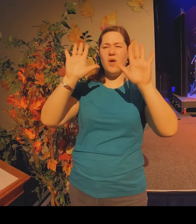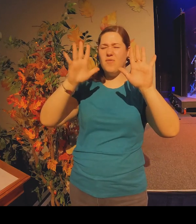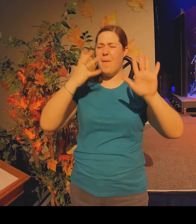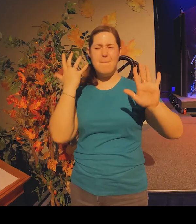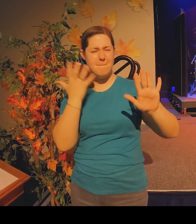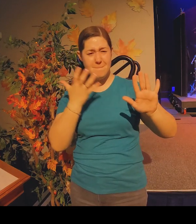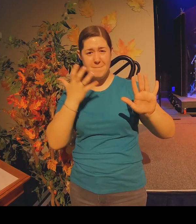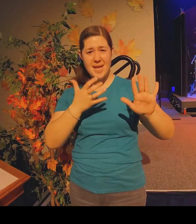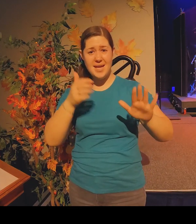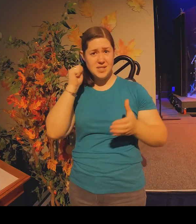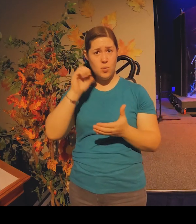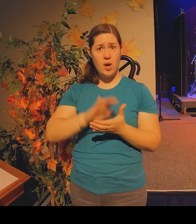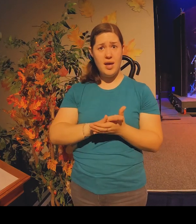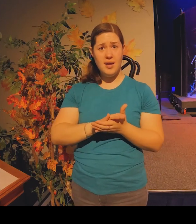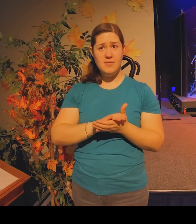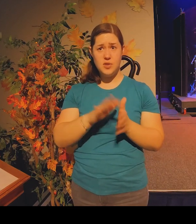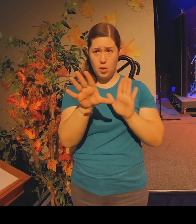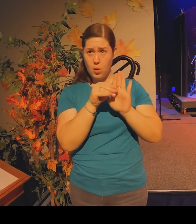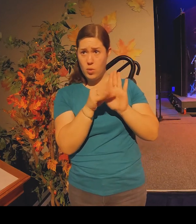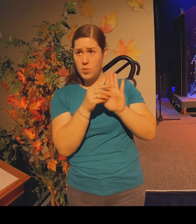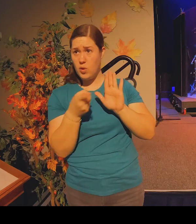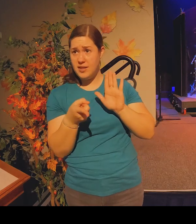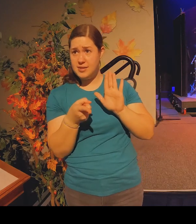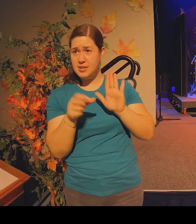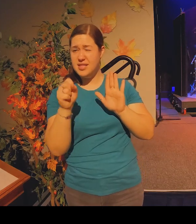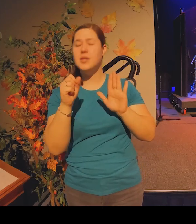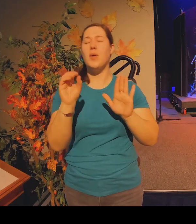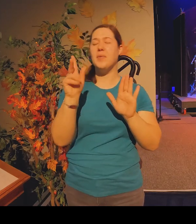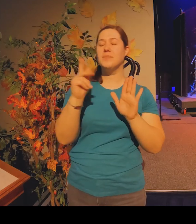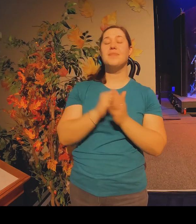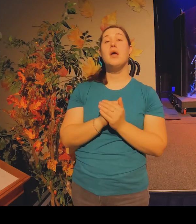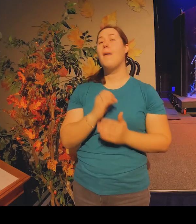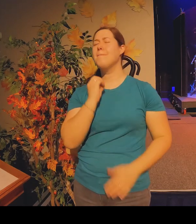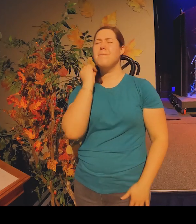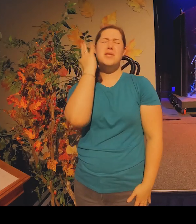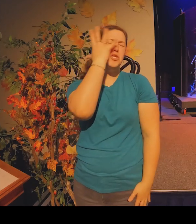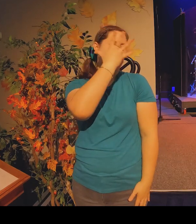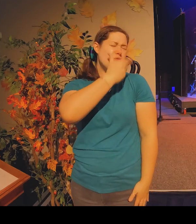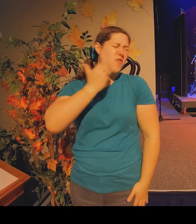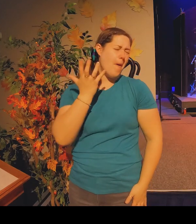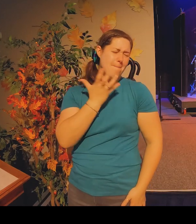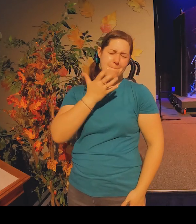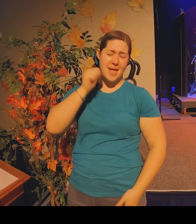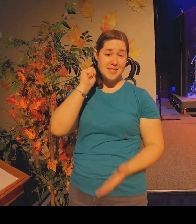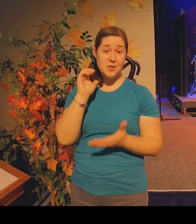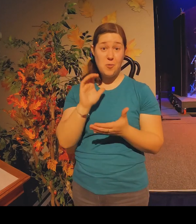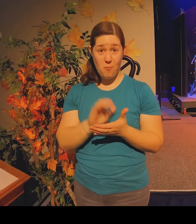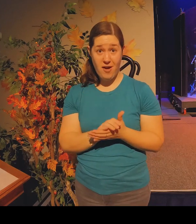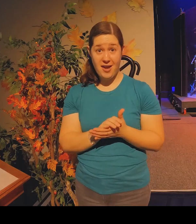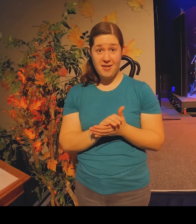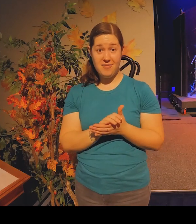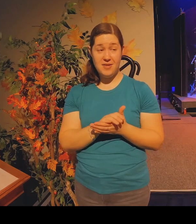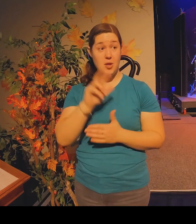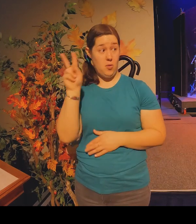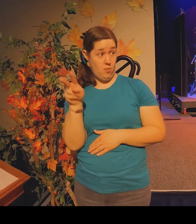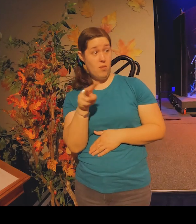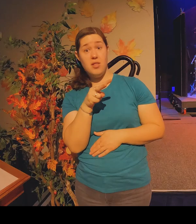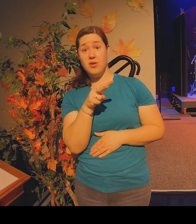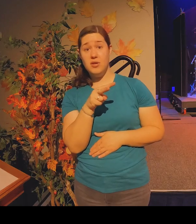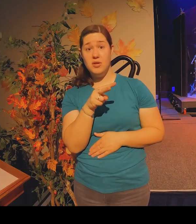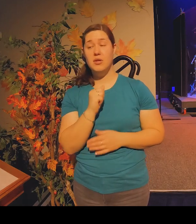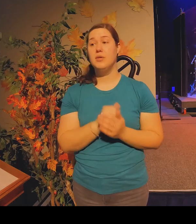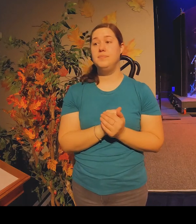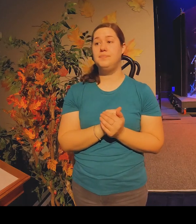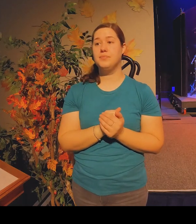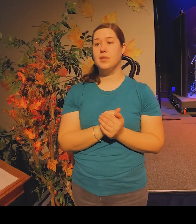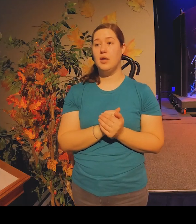wife. But seriously, when I look at her, and I mean, it's Beauty and the Beast. I married